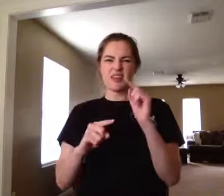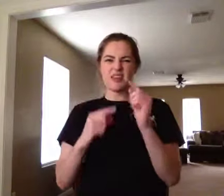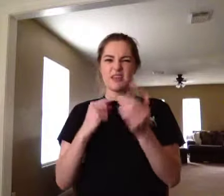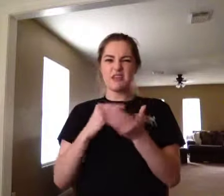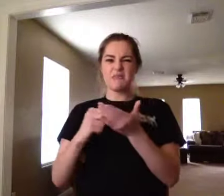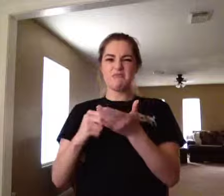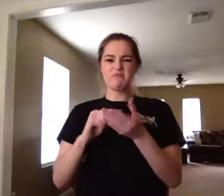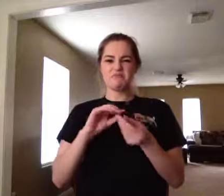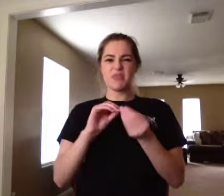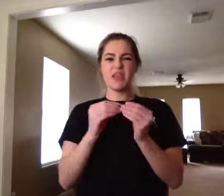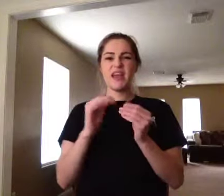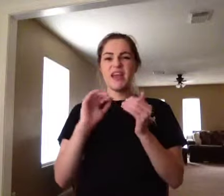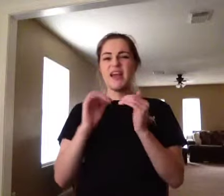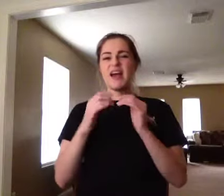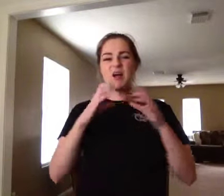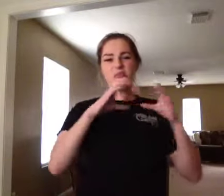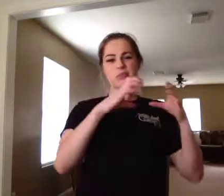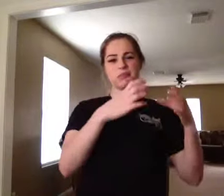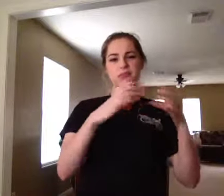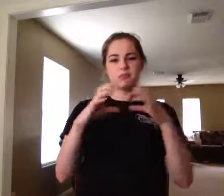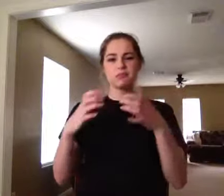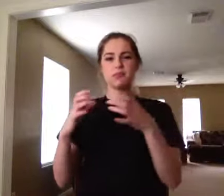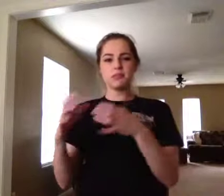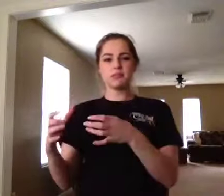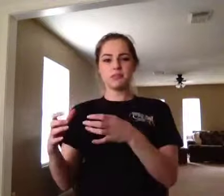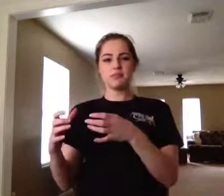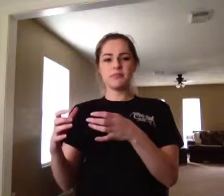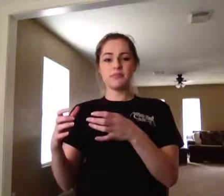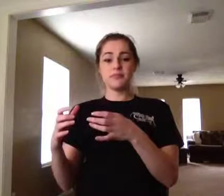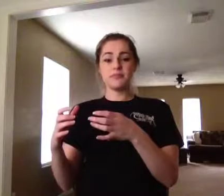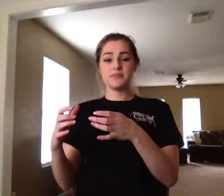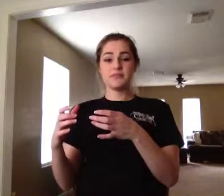how I can actually view them on a number line. So we're going to be doing that next.